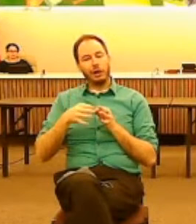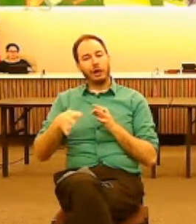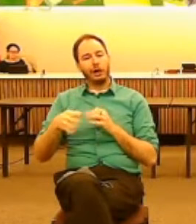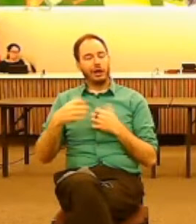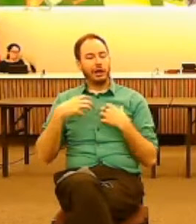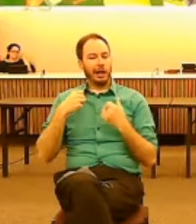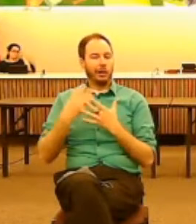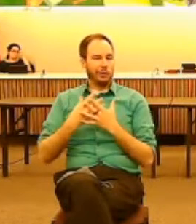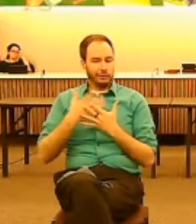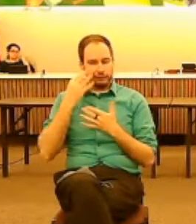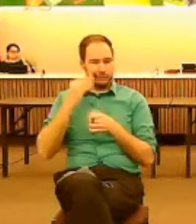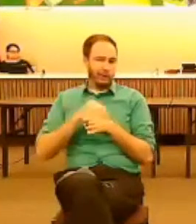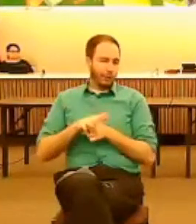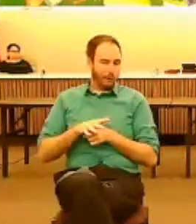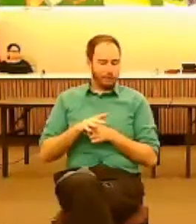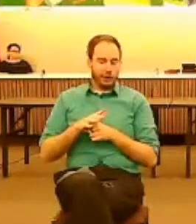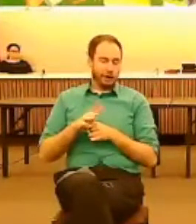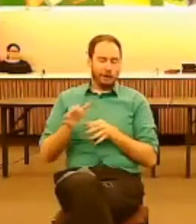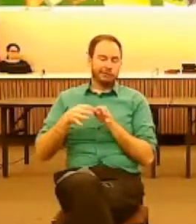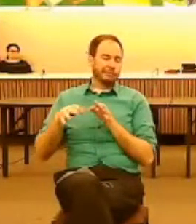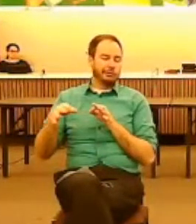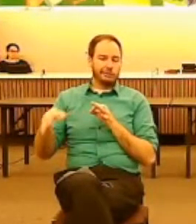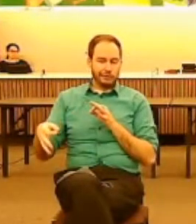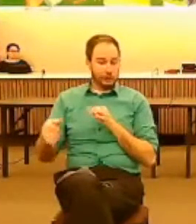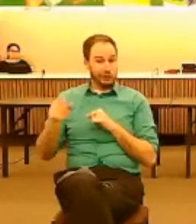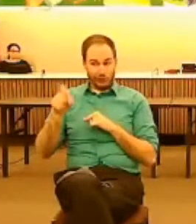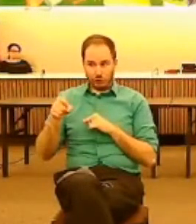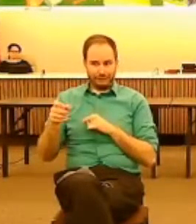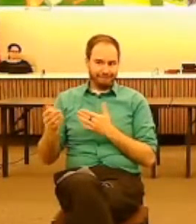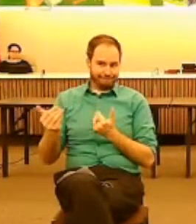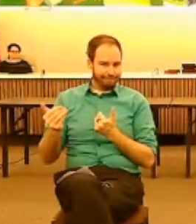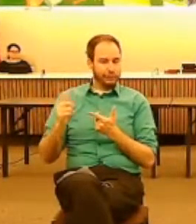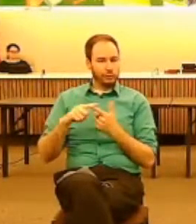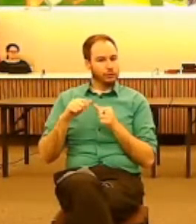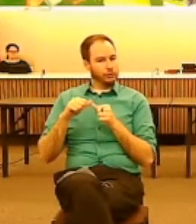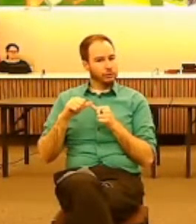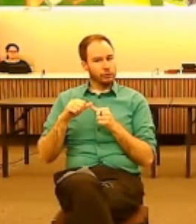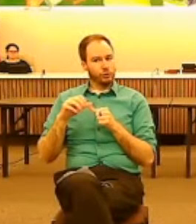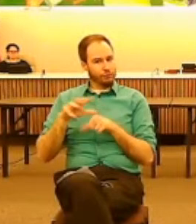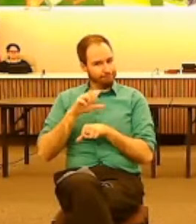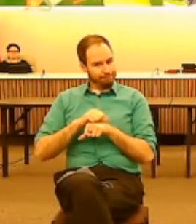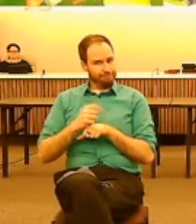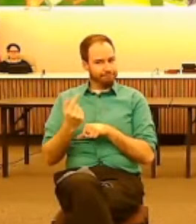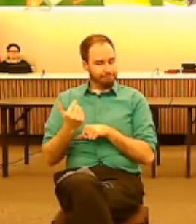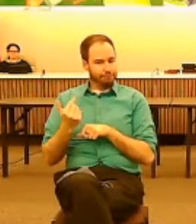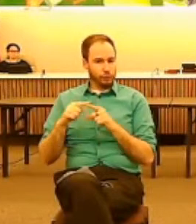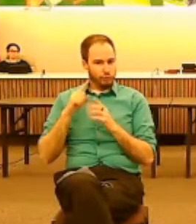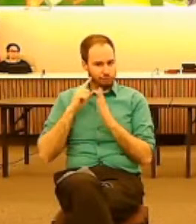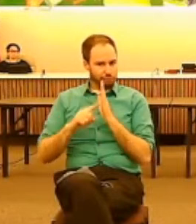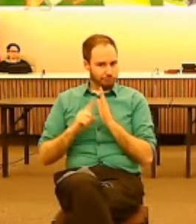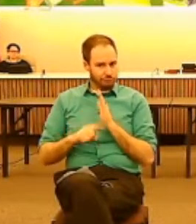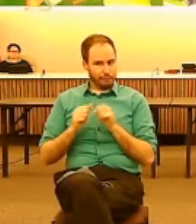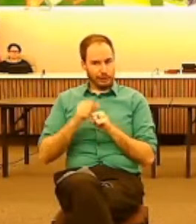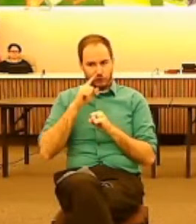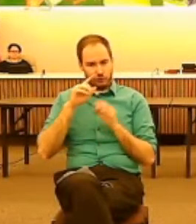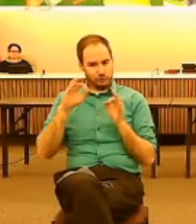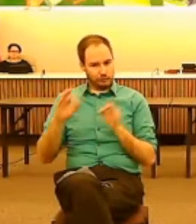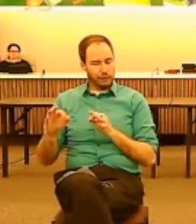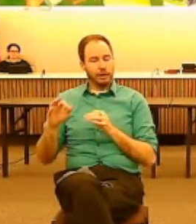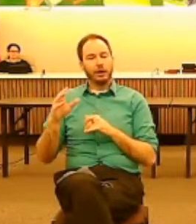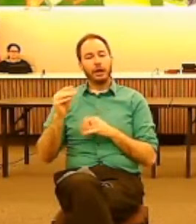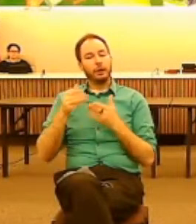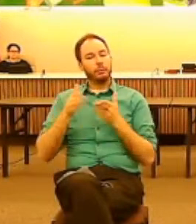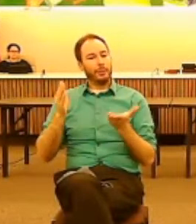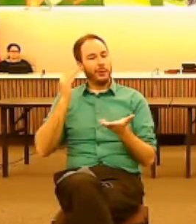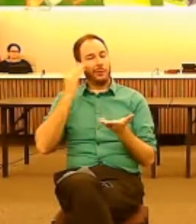to the COVID pandemic and should begin resuming those scheduled annual screenings, and whereas